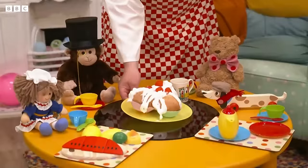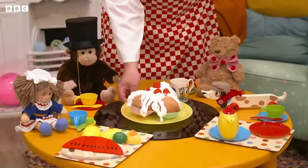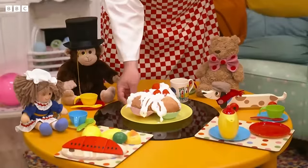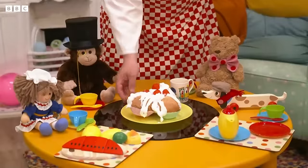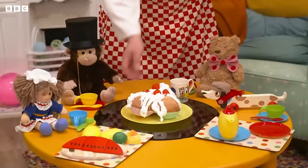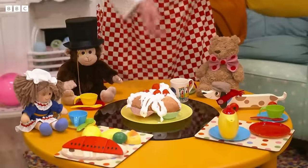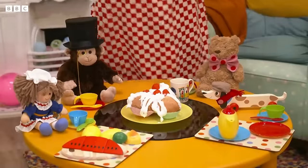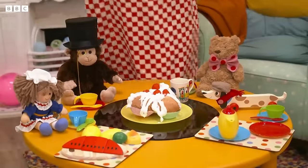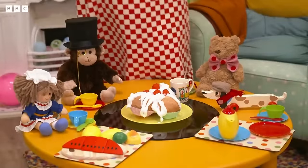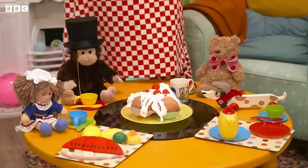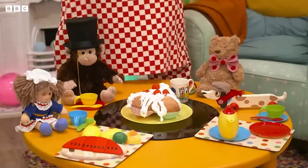Delicious.